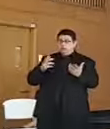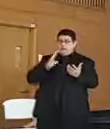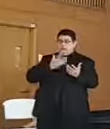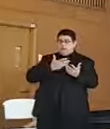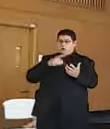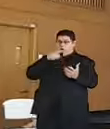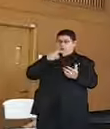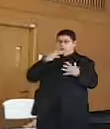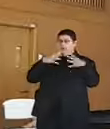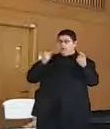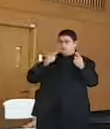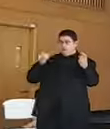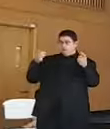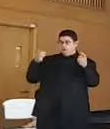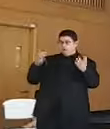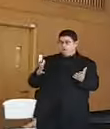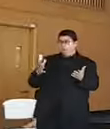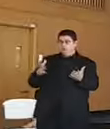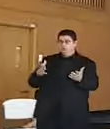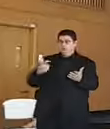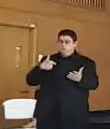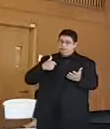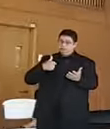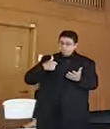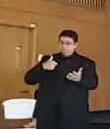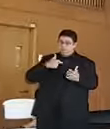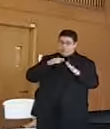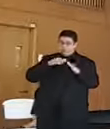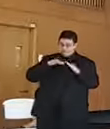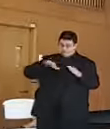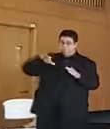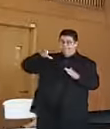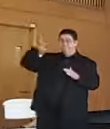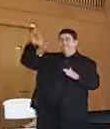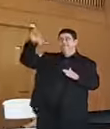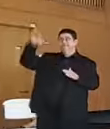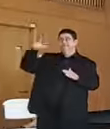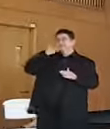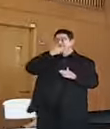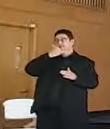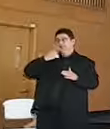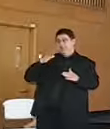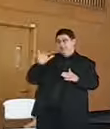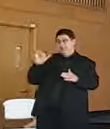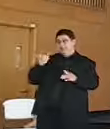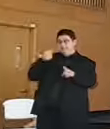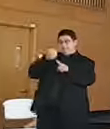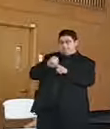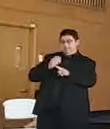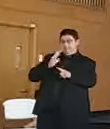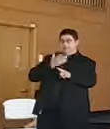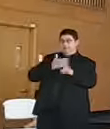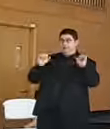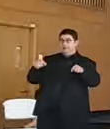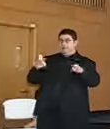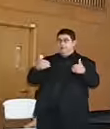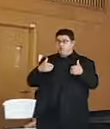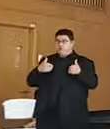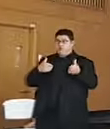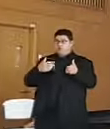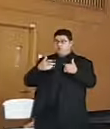health directives, then we are definitely heading in the wrong direction. And it will impact our ability to have in-person classes in schools.